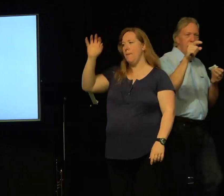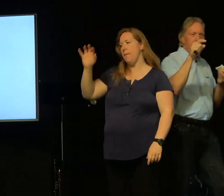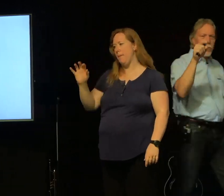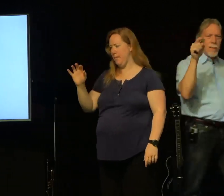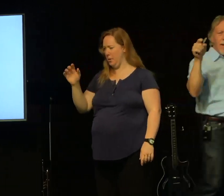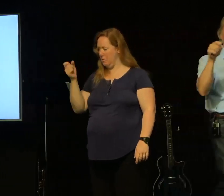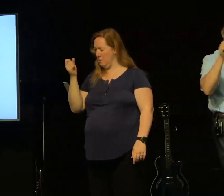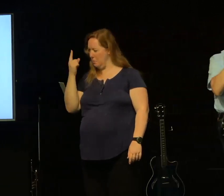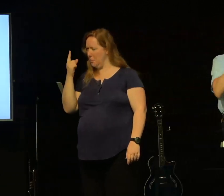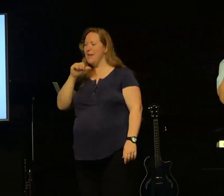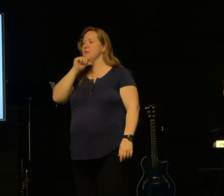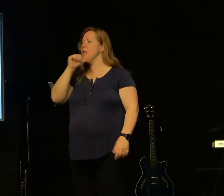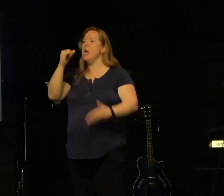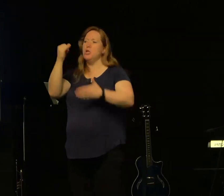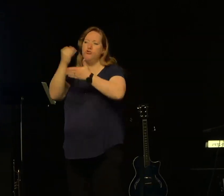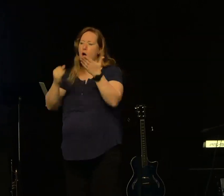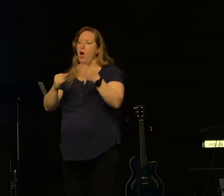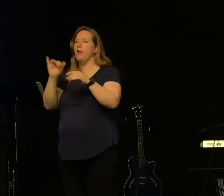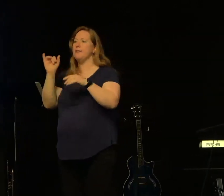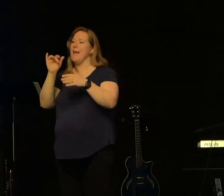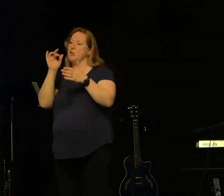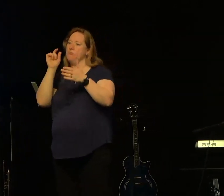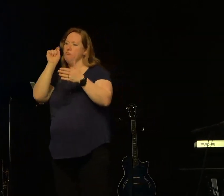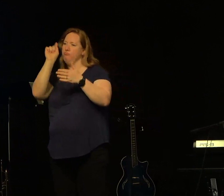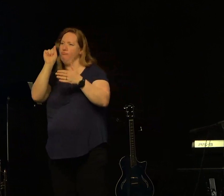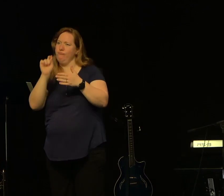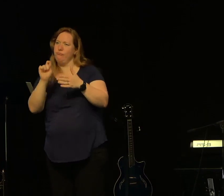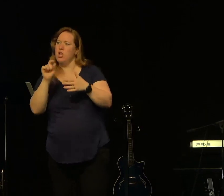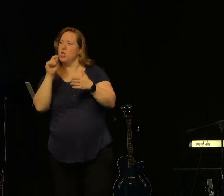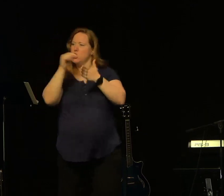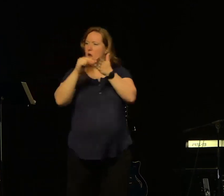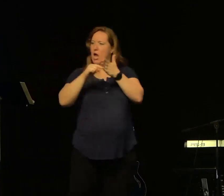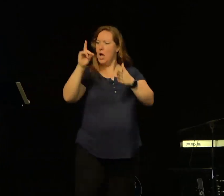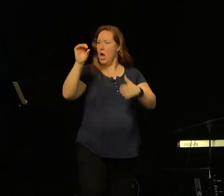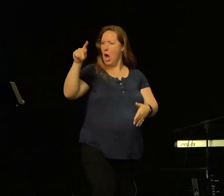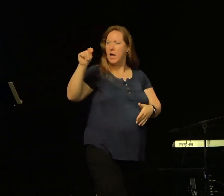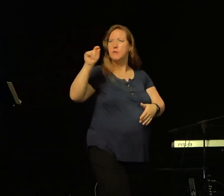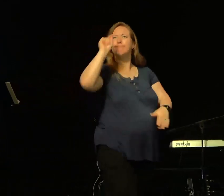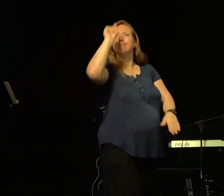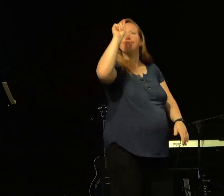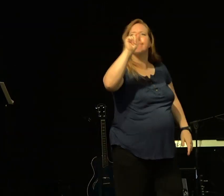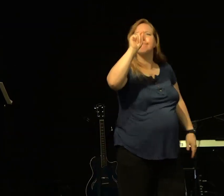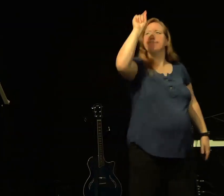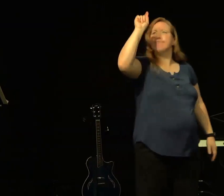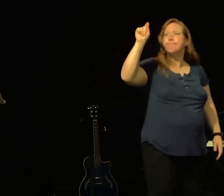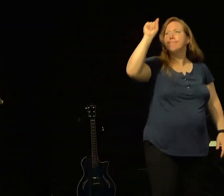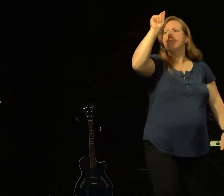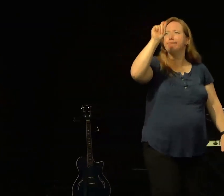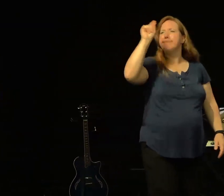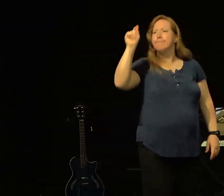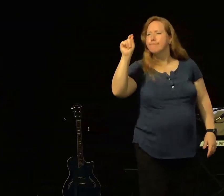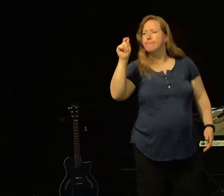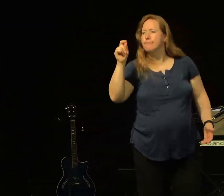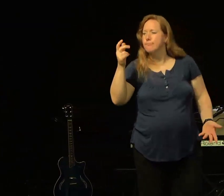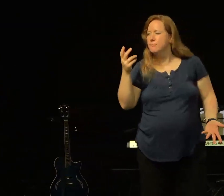You understand what I'm saying? Little dots. The point is for you to remember, dad, the little things.